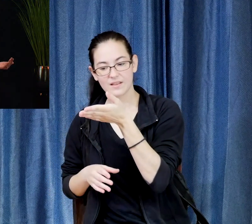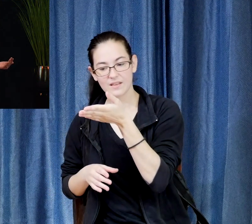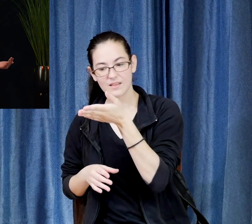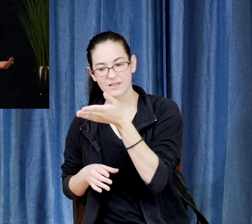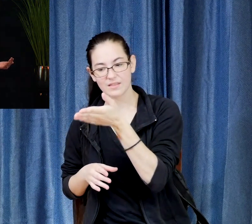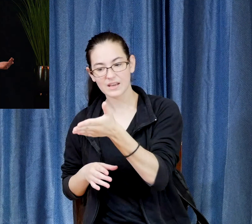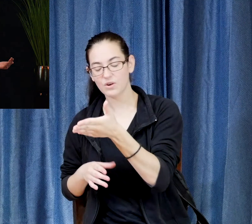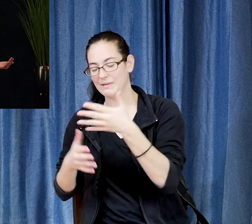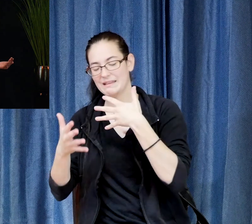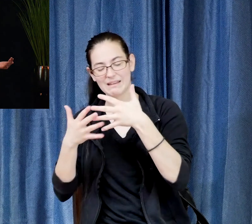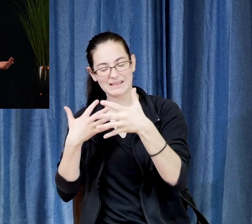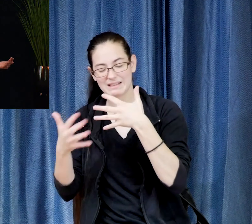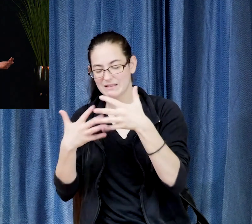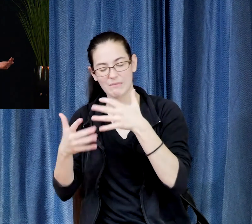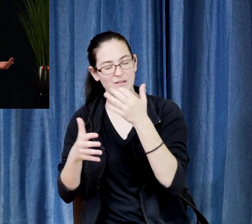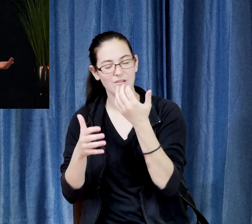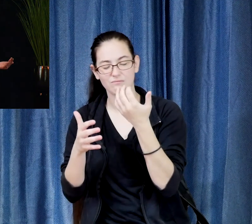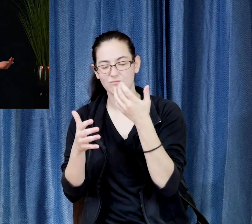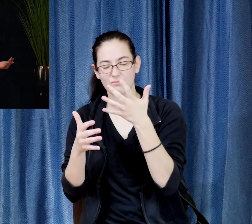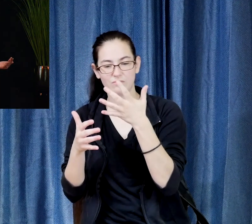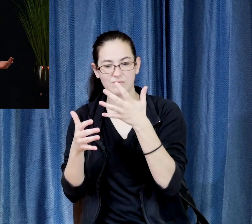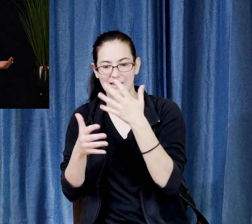unconditional, harmonizing love.